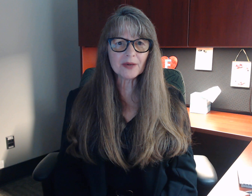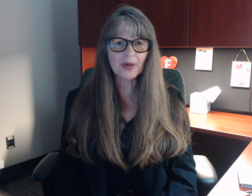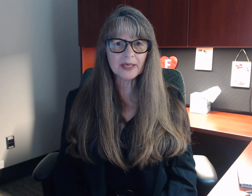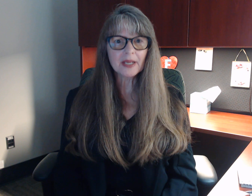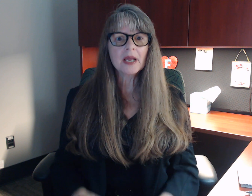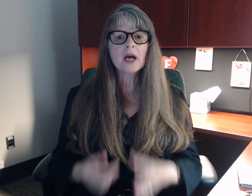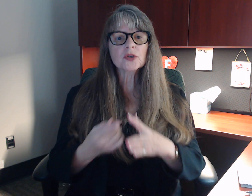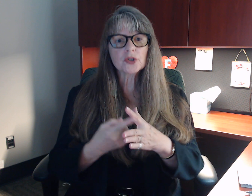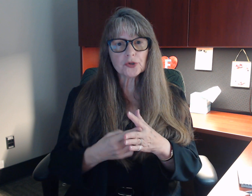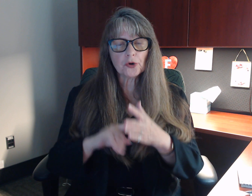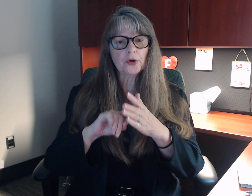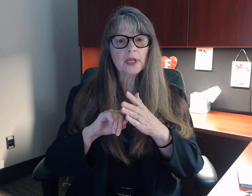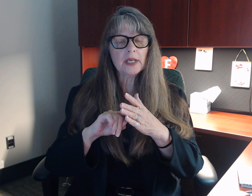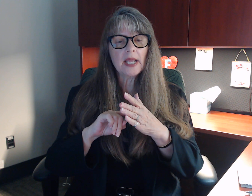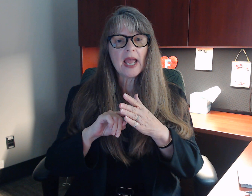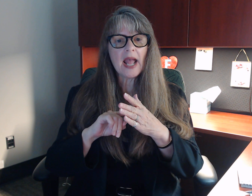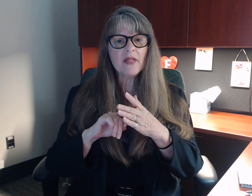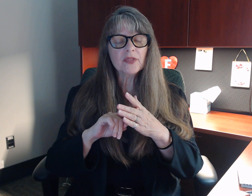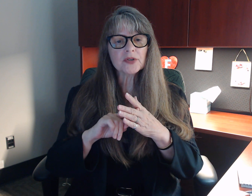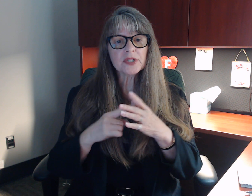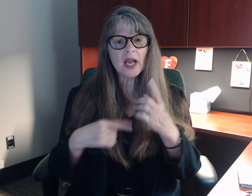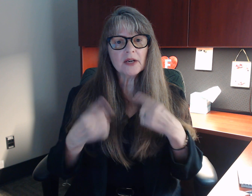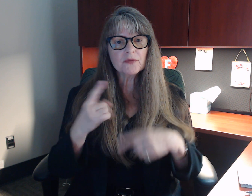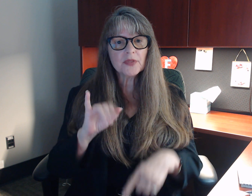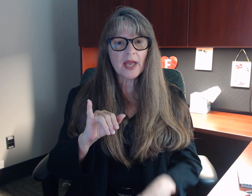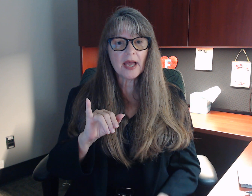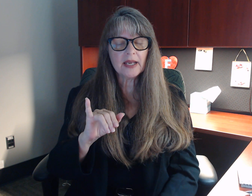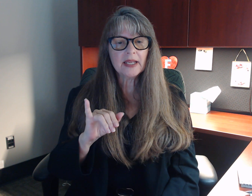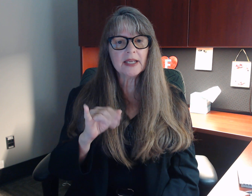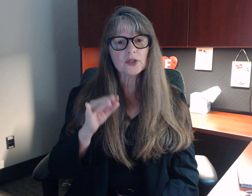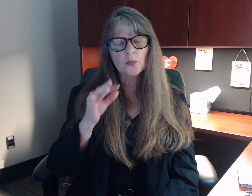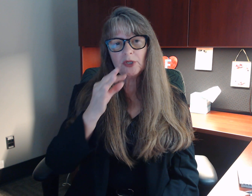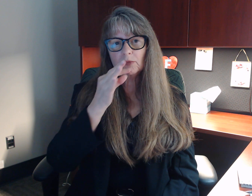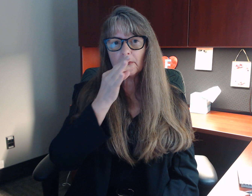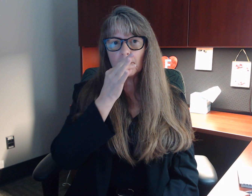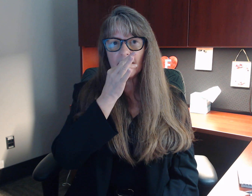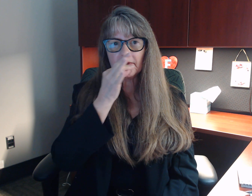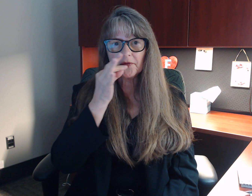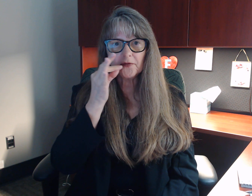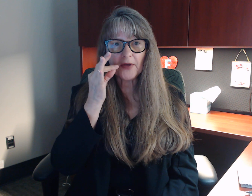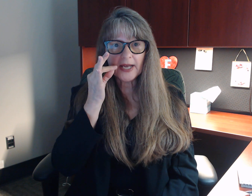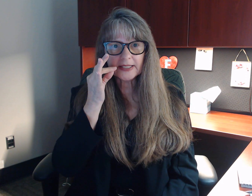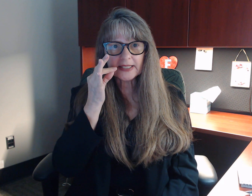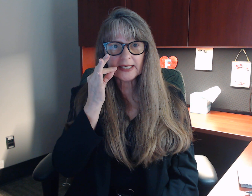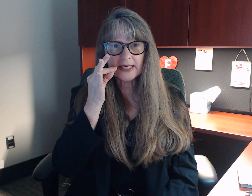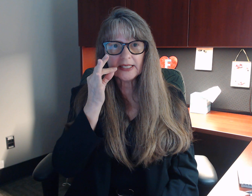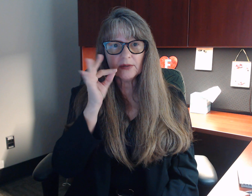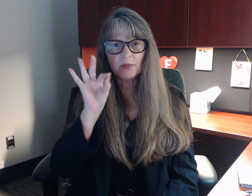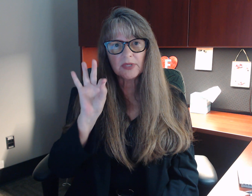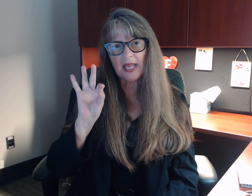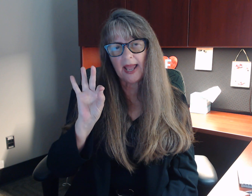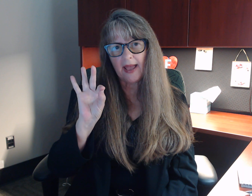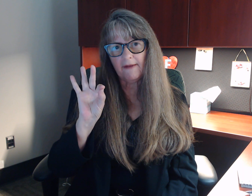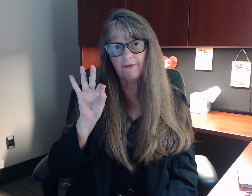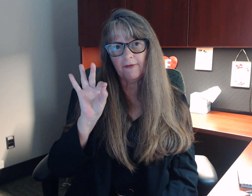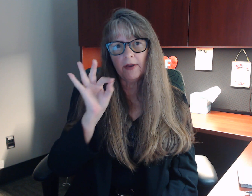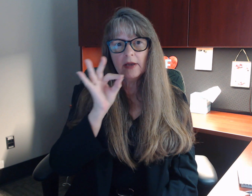right, started. And the sign for that is, remember we have fasting with an F.